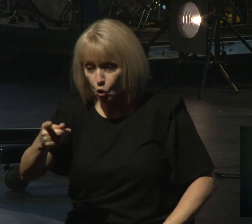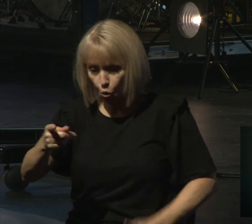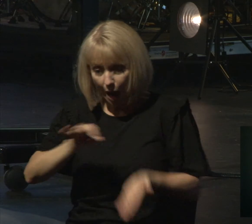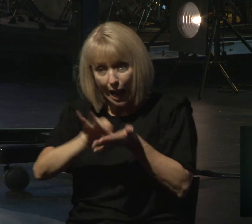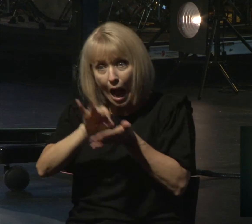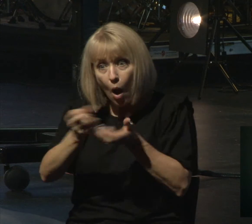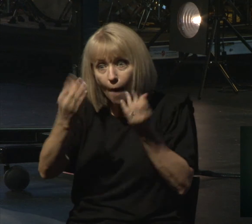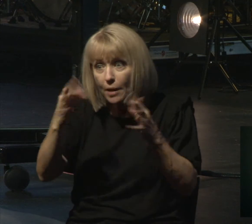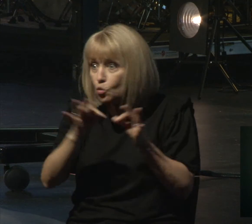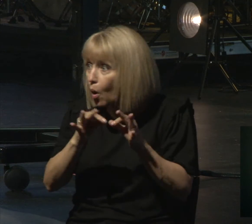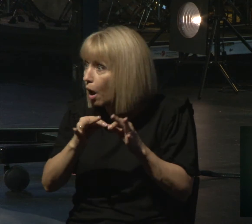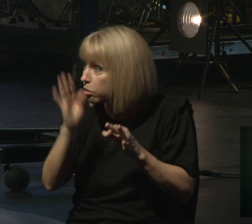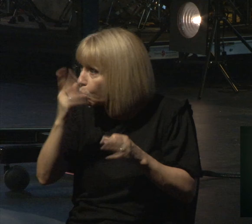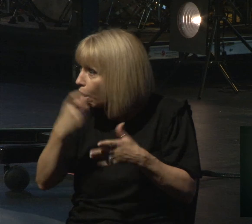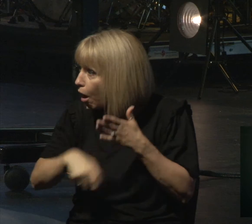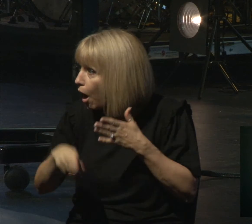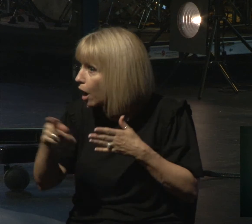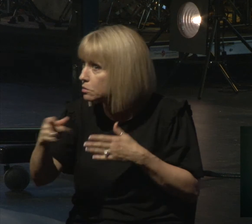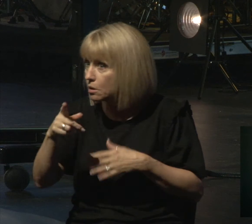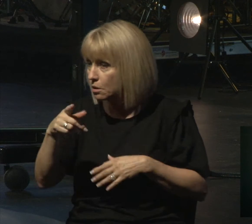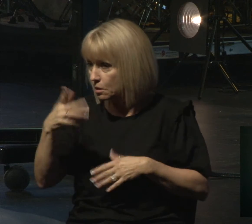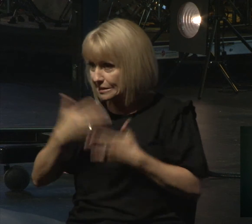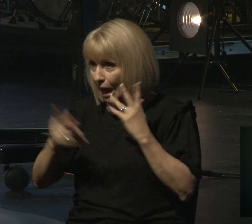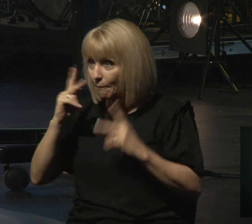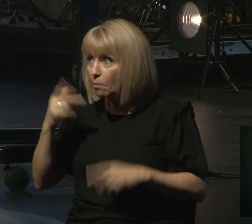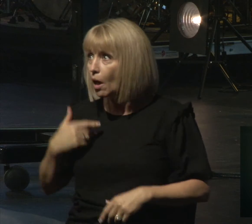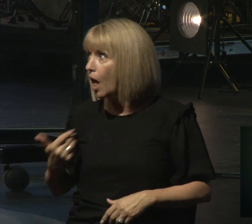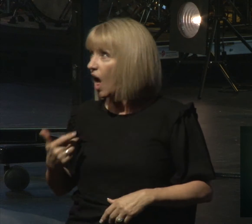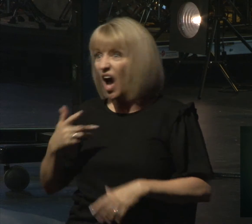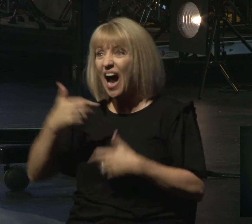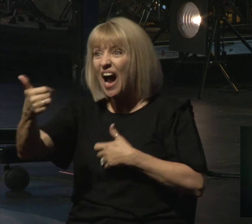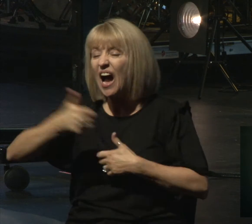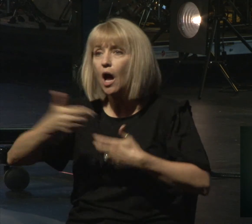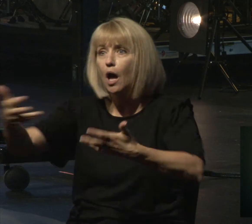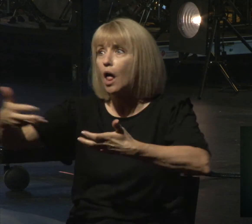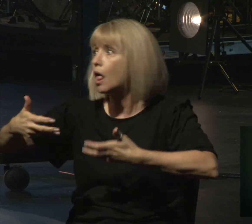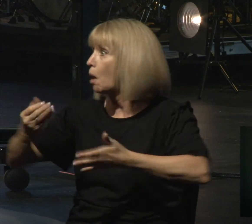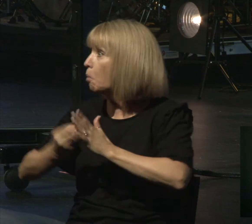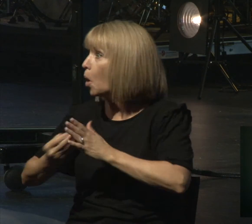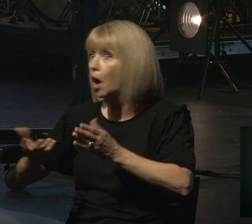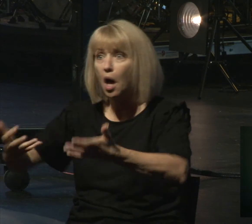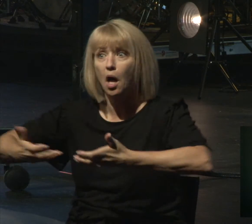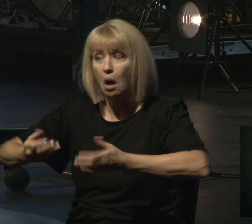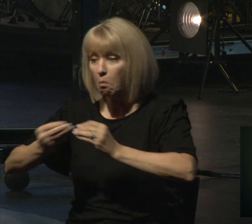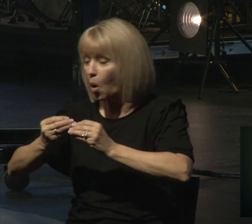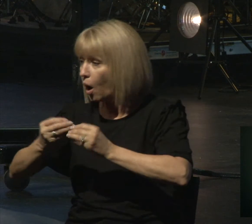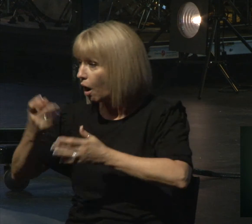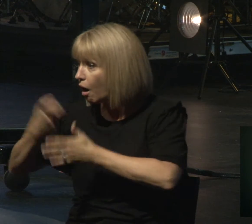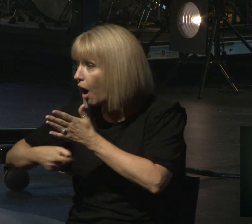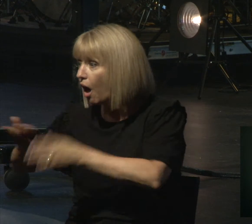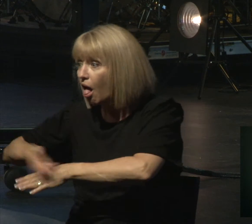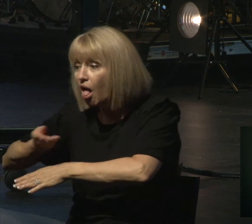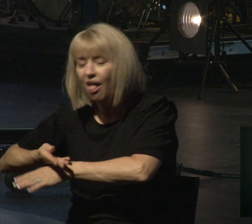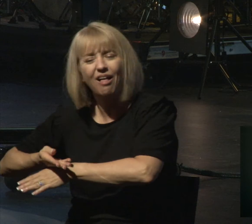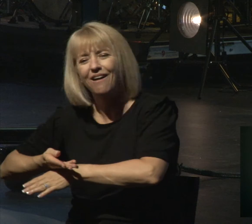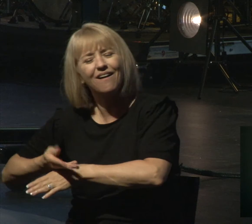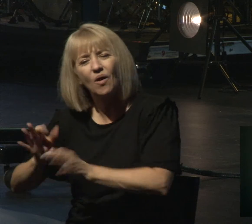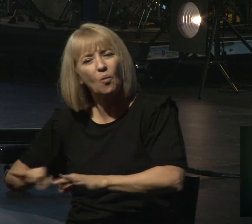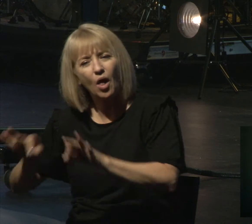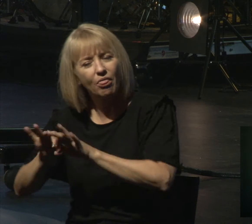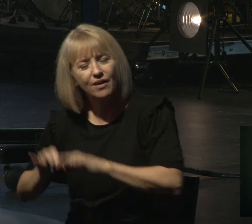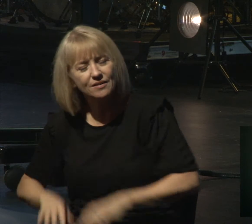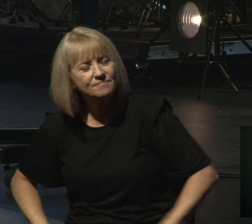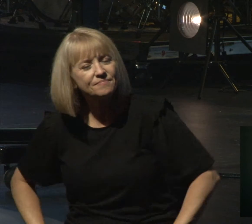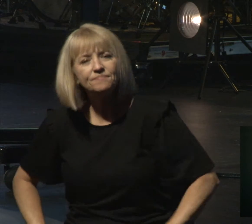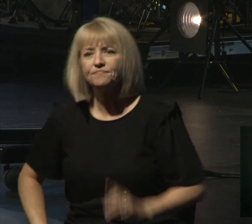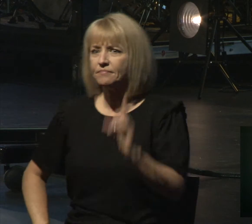in, because it's gonna cost you something. And don't be surprised when it costs you something. We have to count the cost. An example from my own life